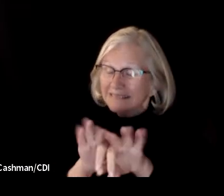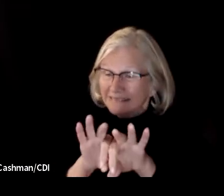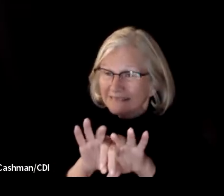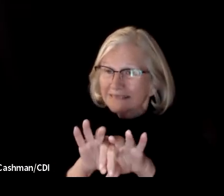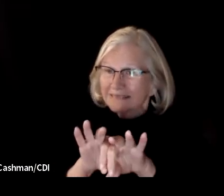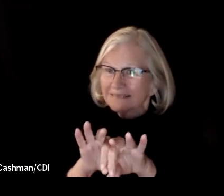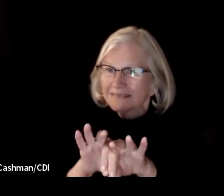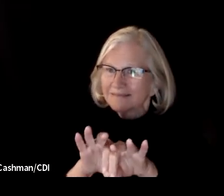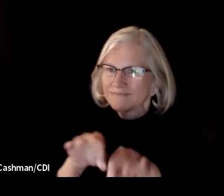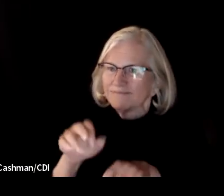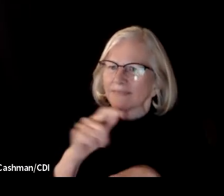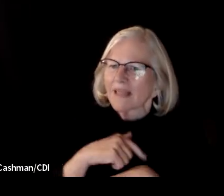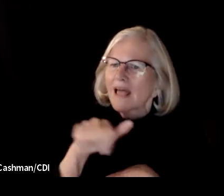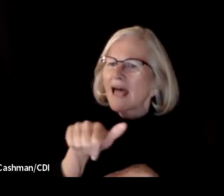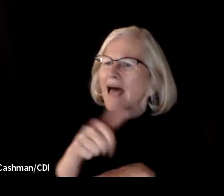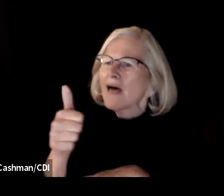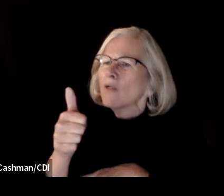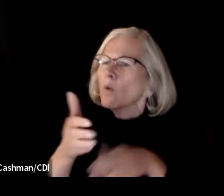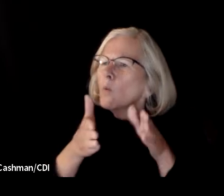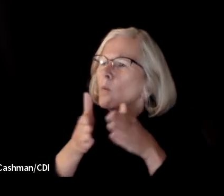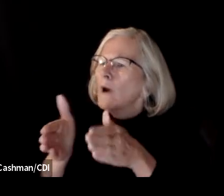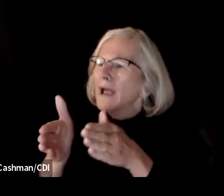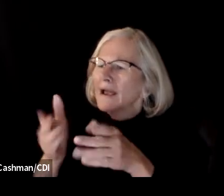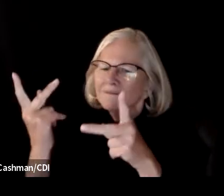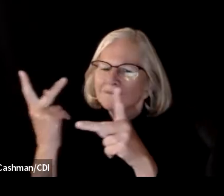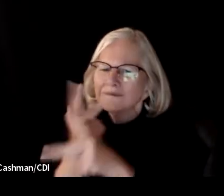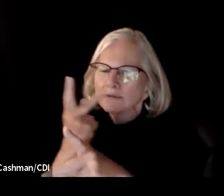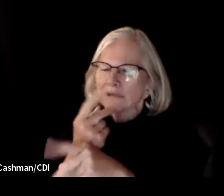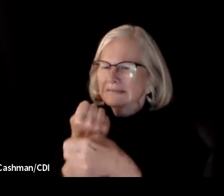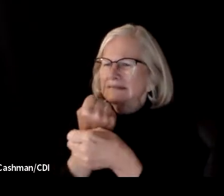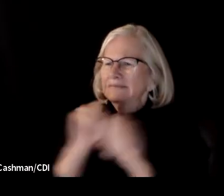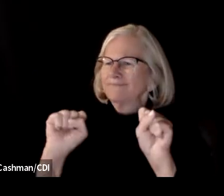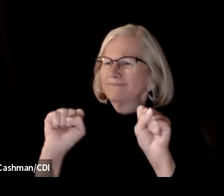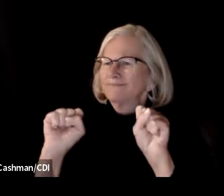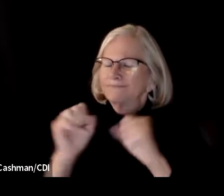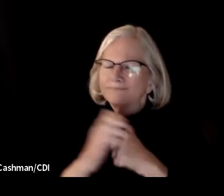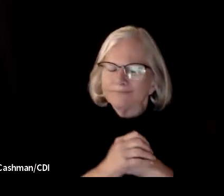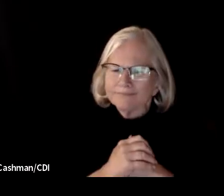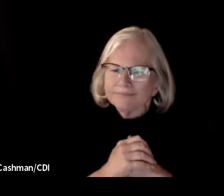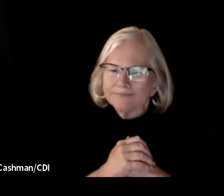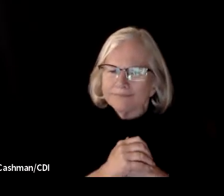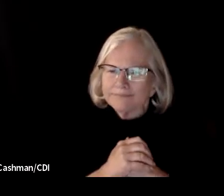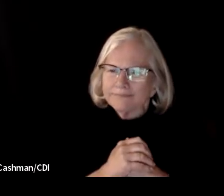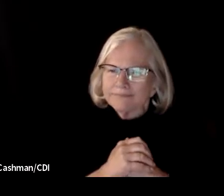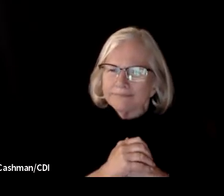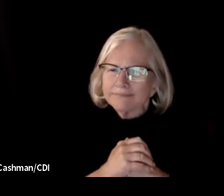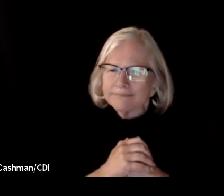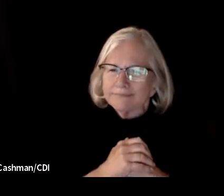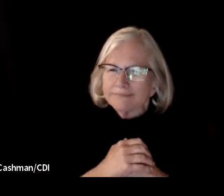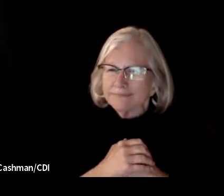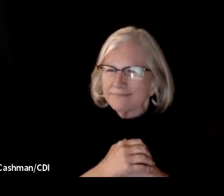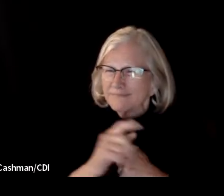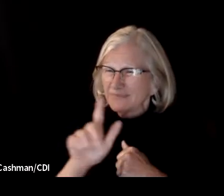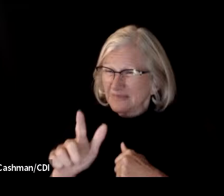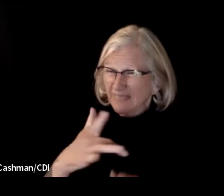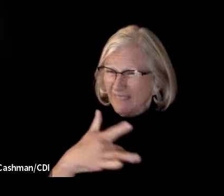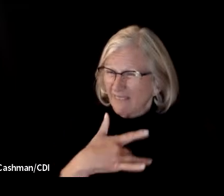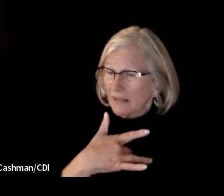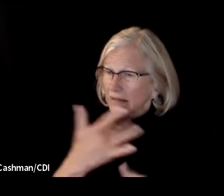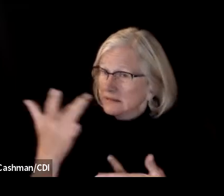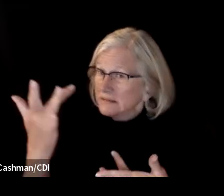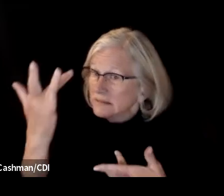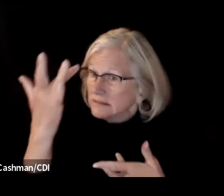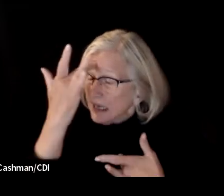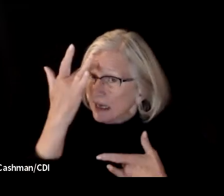strategies. As always, students and teachers and staff should stay home if they are feeling sick and should contact a